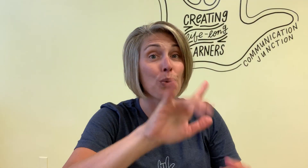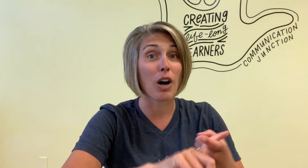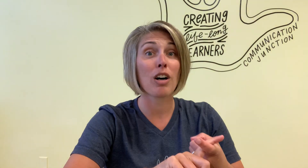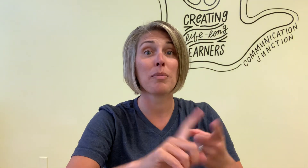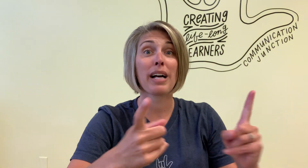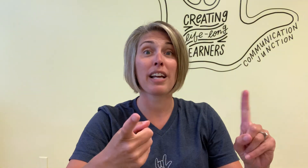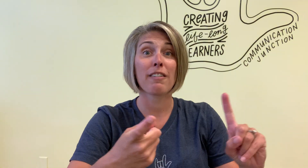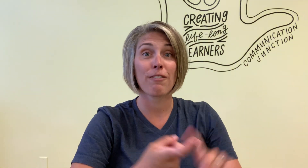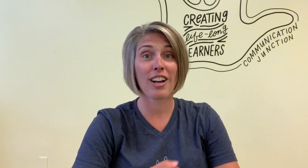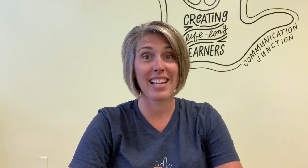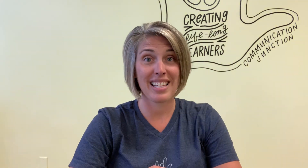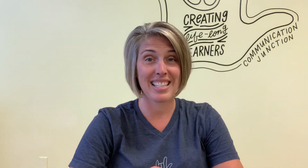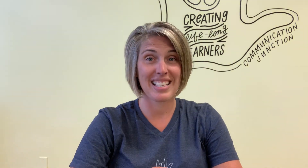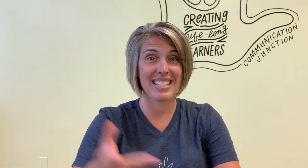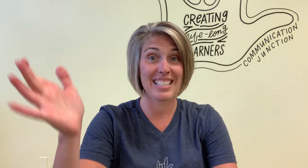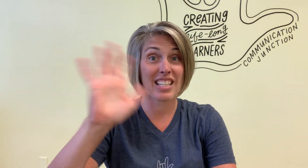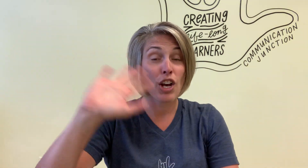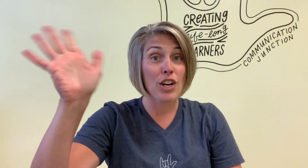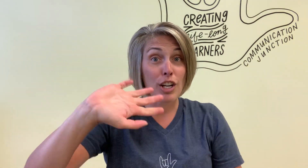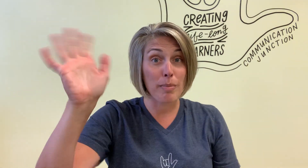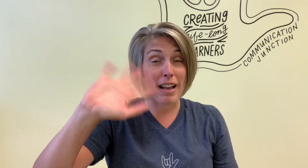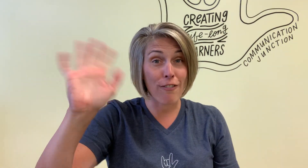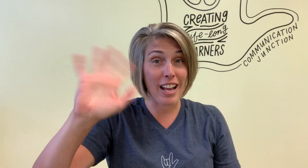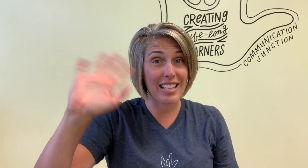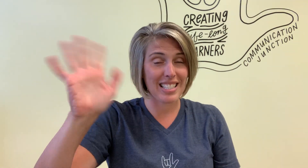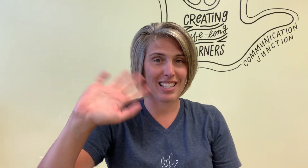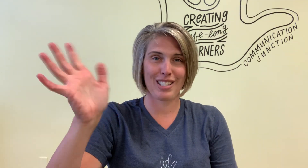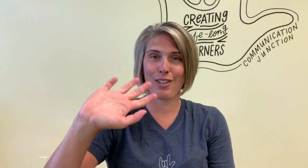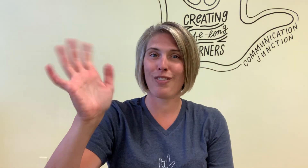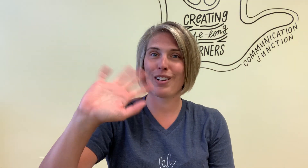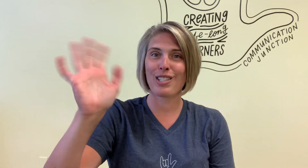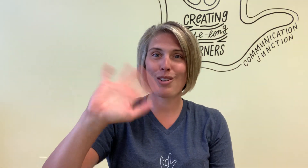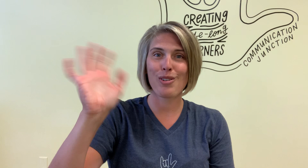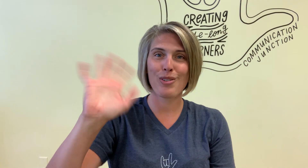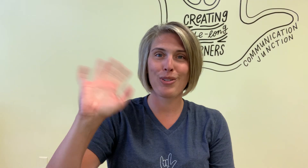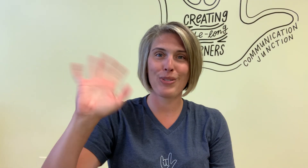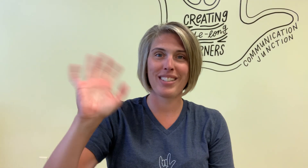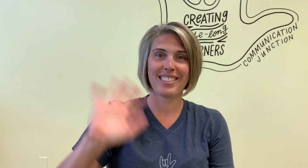to all my friends. Goodbye, friends. I'll see you very soon.